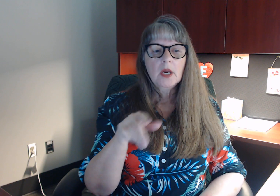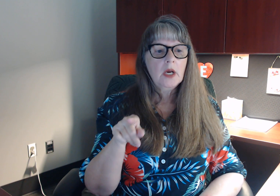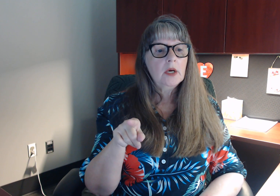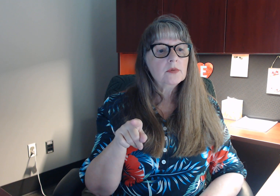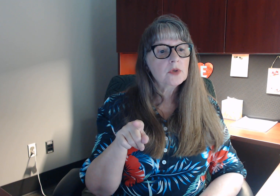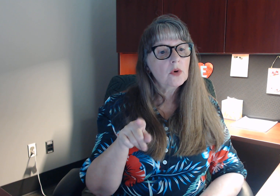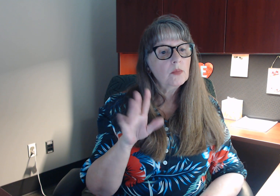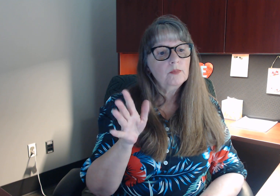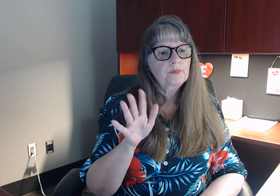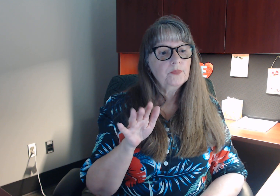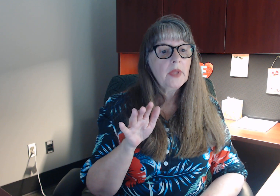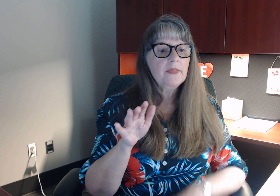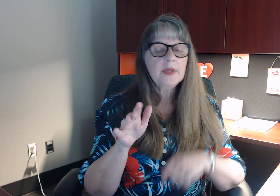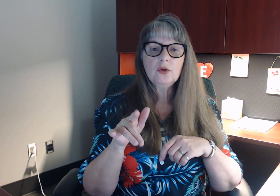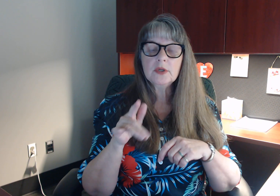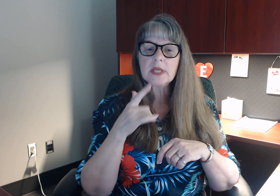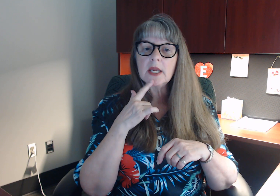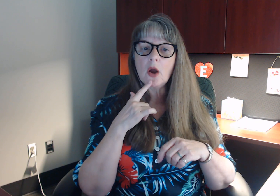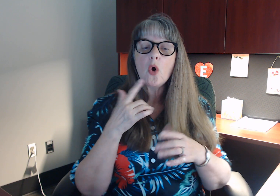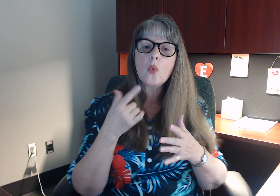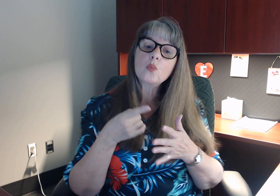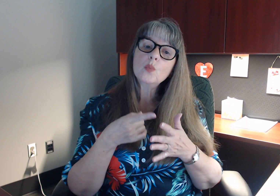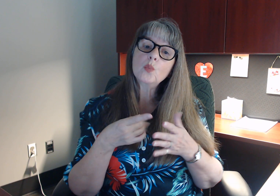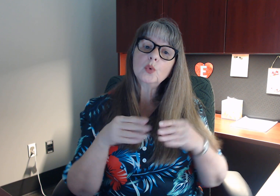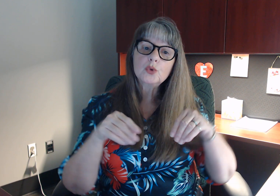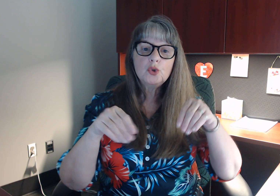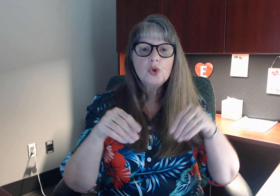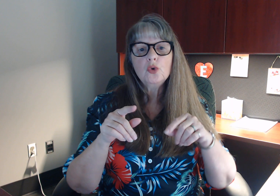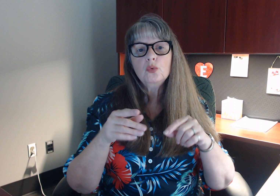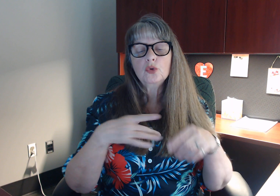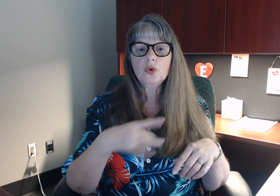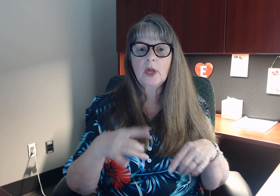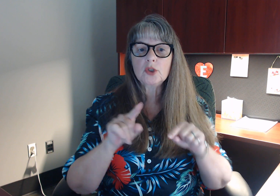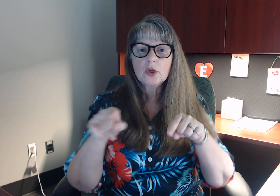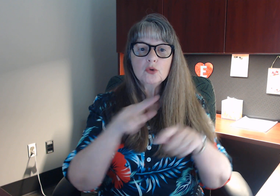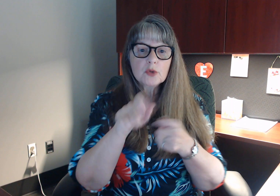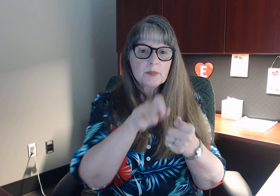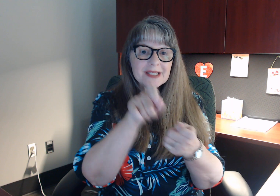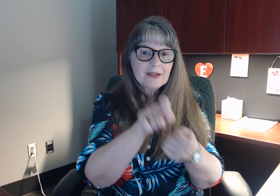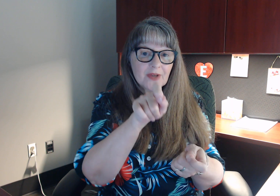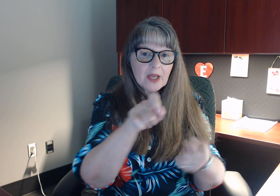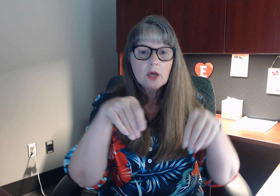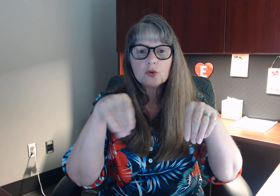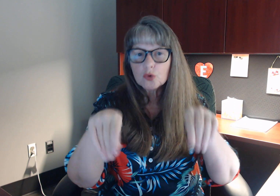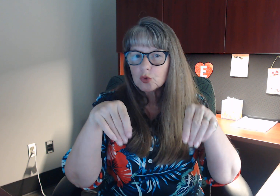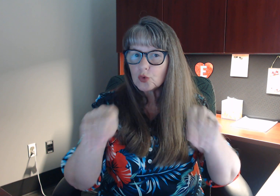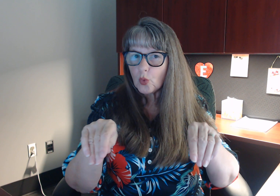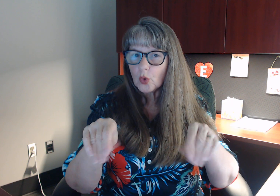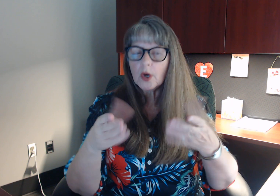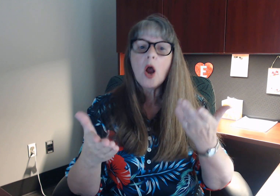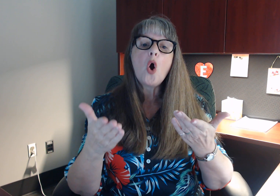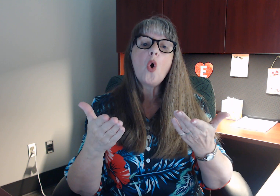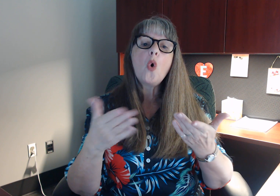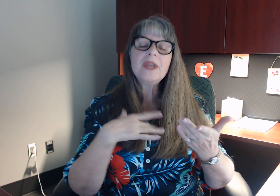Amazon. So, and then you could say, oh, well, do you like to go to a specific store? Oh yeah,